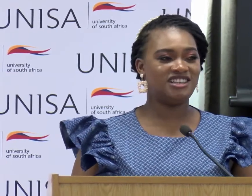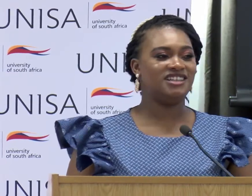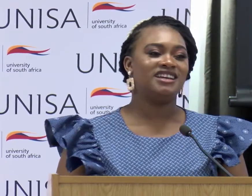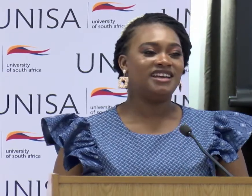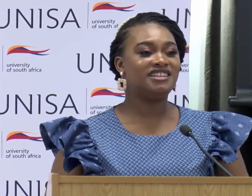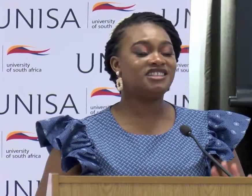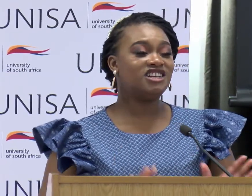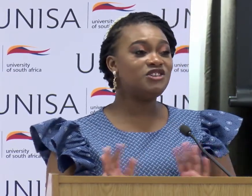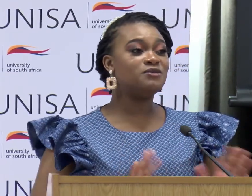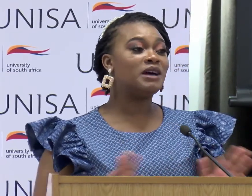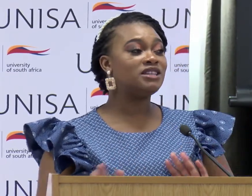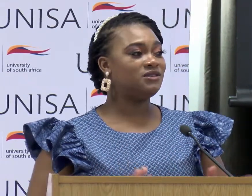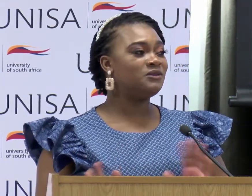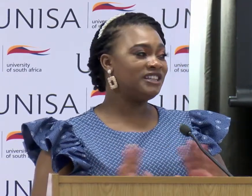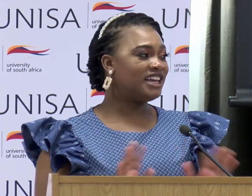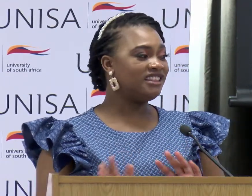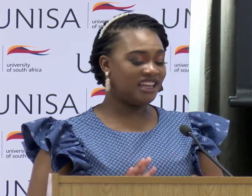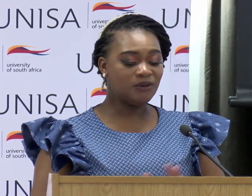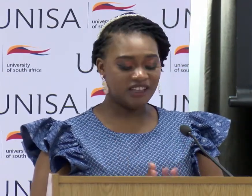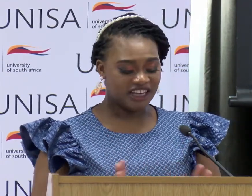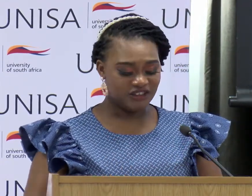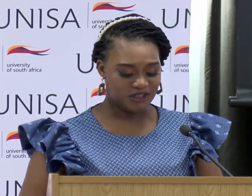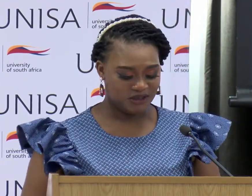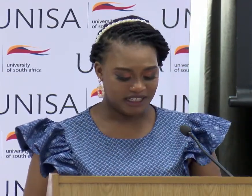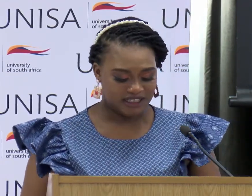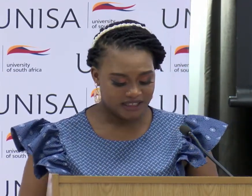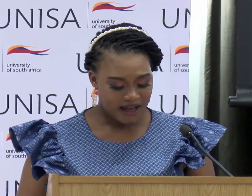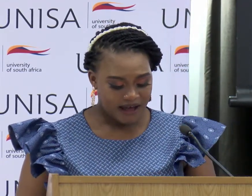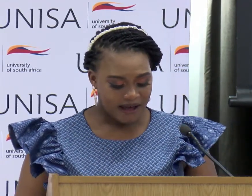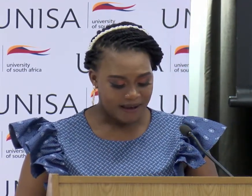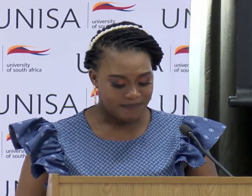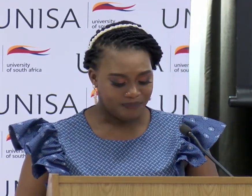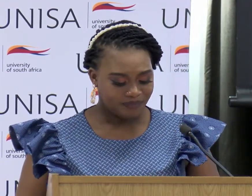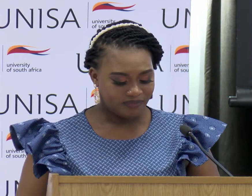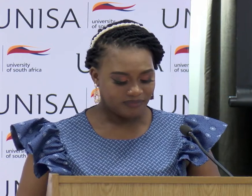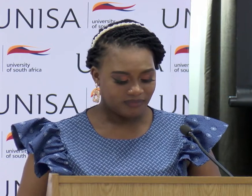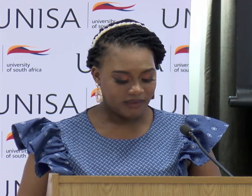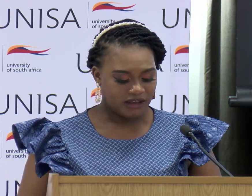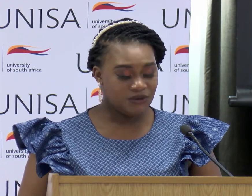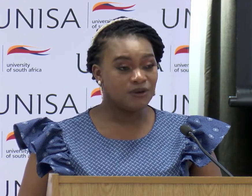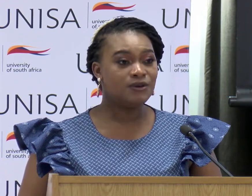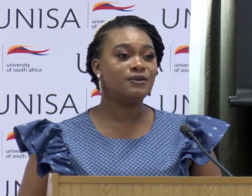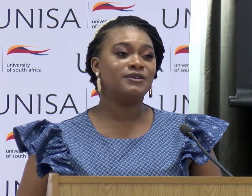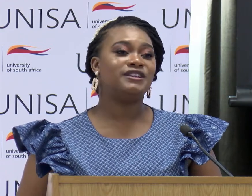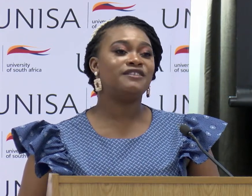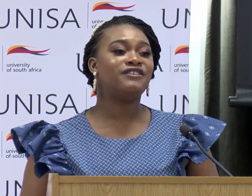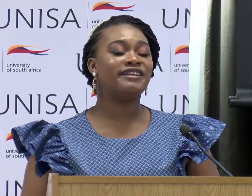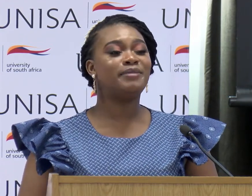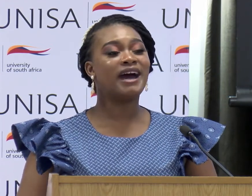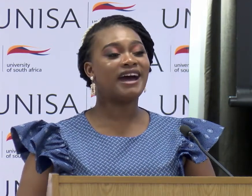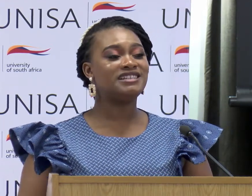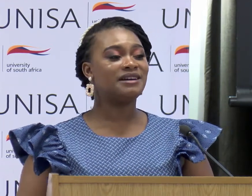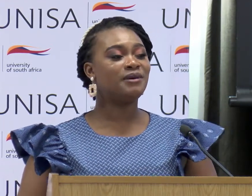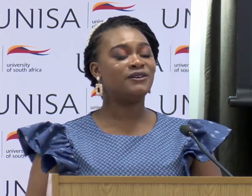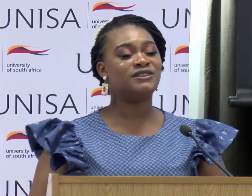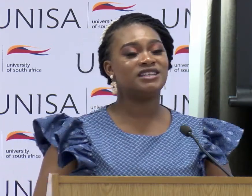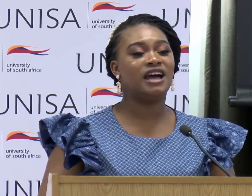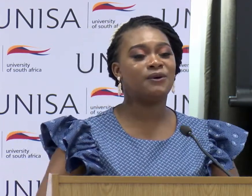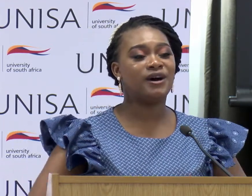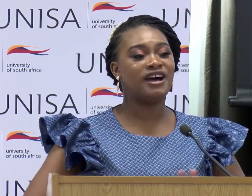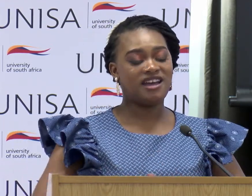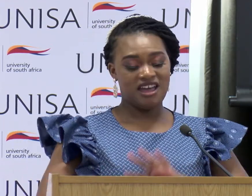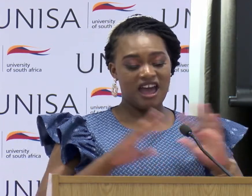paramyologist. It's still new, but we'll get there, we'll get used to it. You know, the fun part